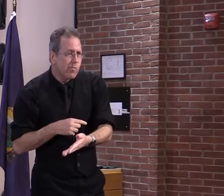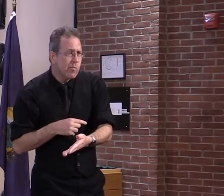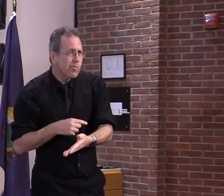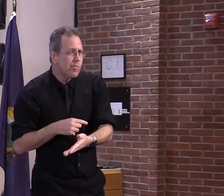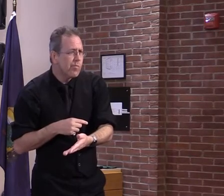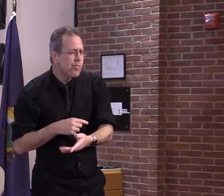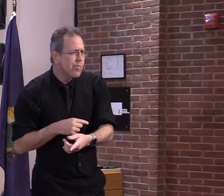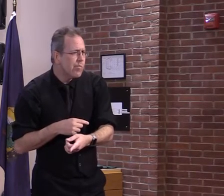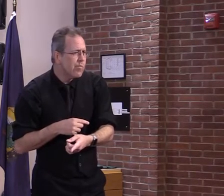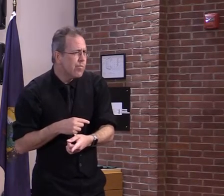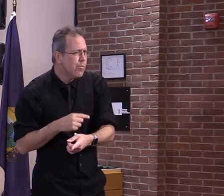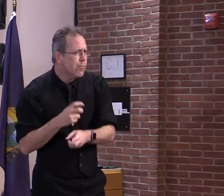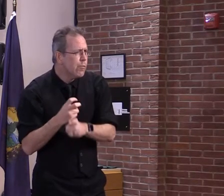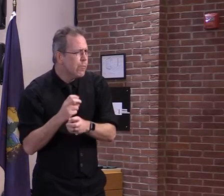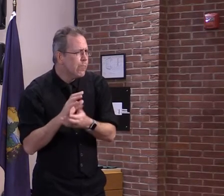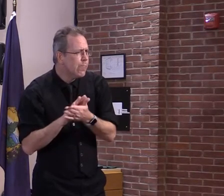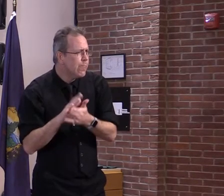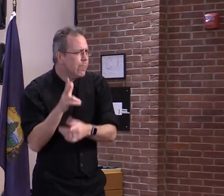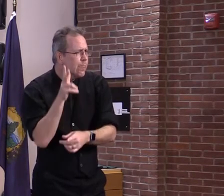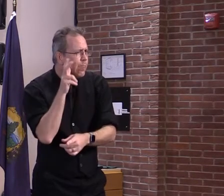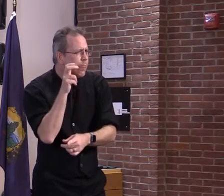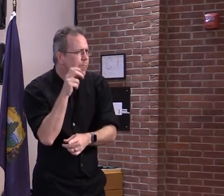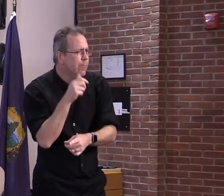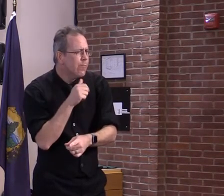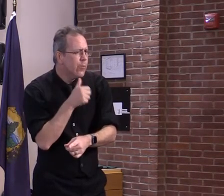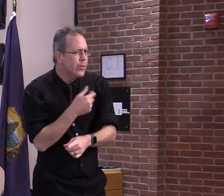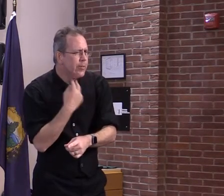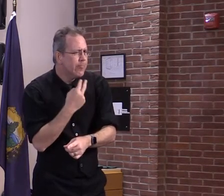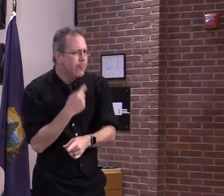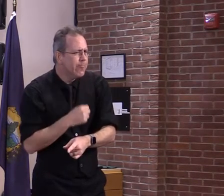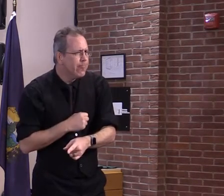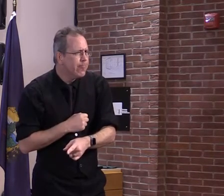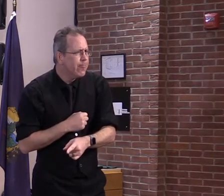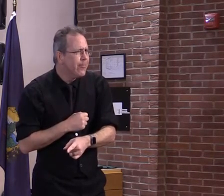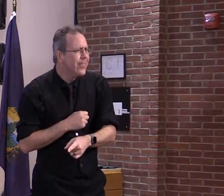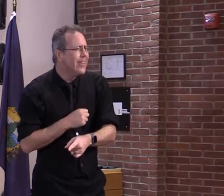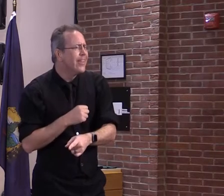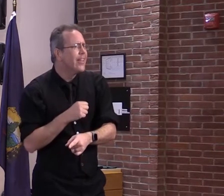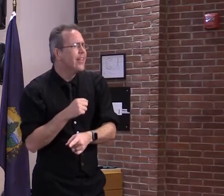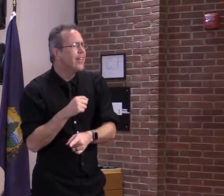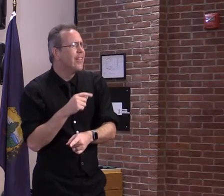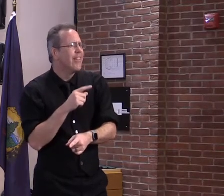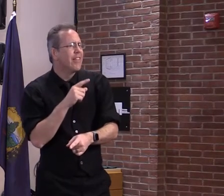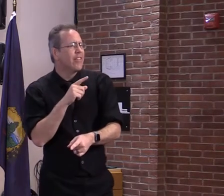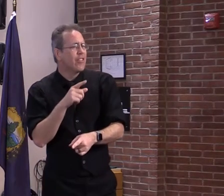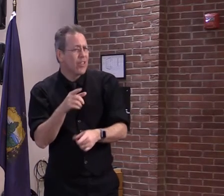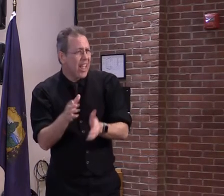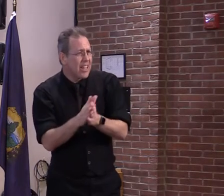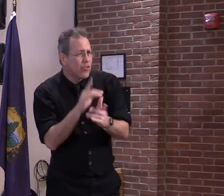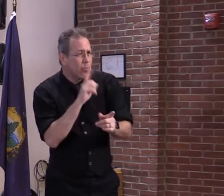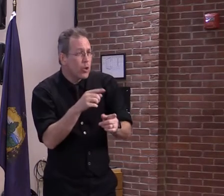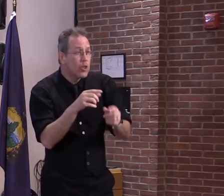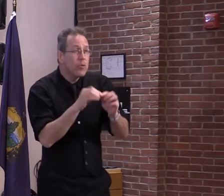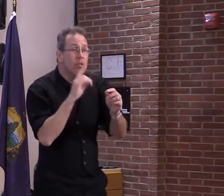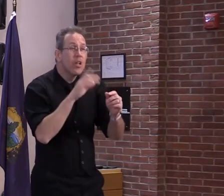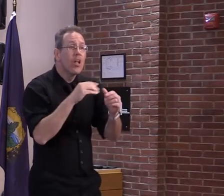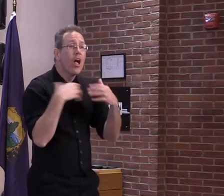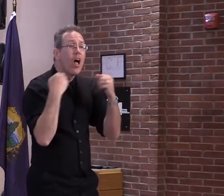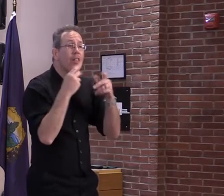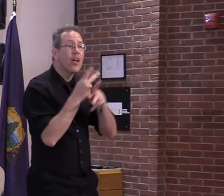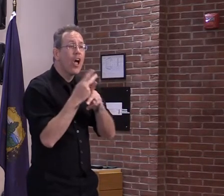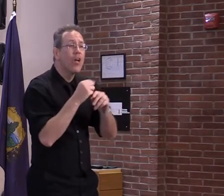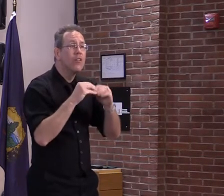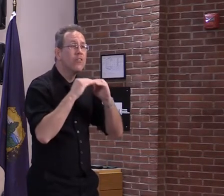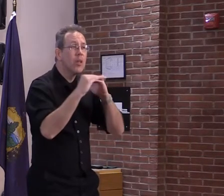Thanks, Governor. I think some clarification might be helpful. Are you, Aaron, talking about the healthcare stabilization fund request